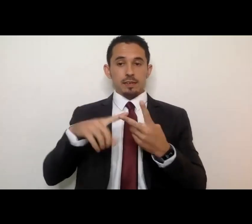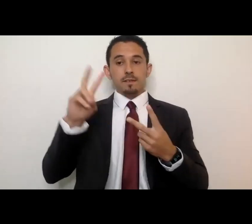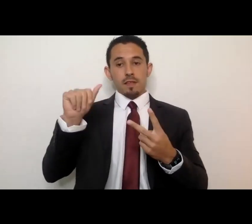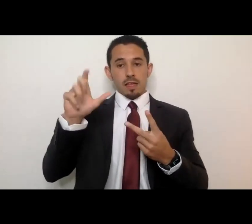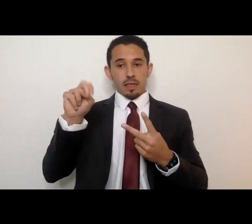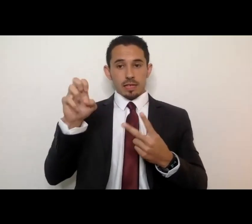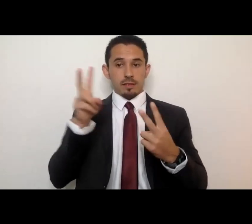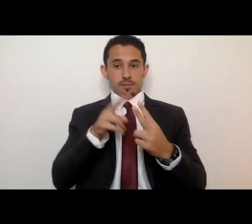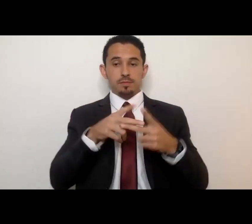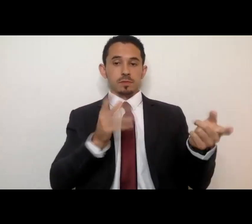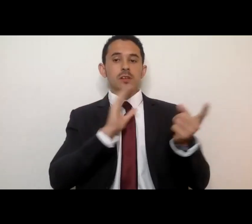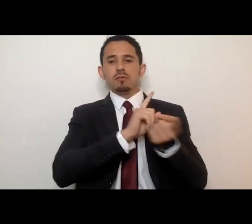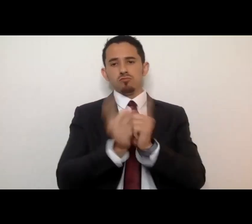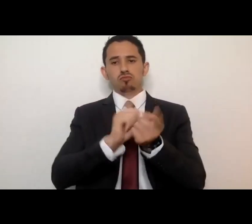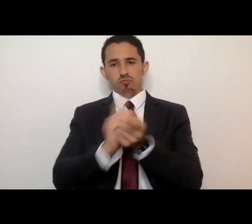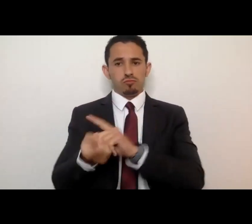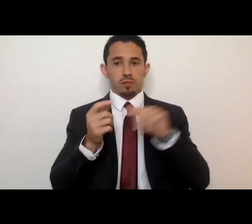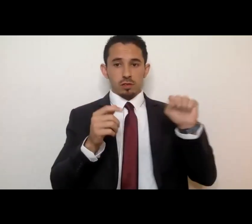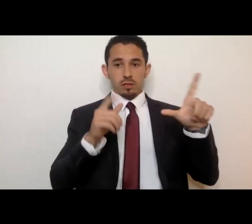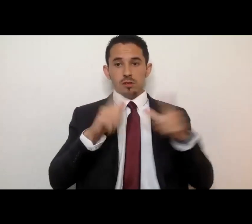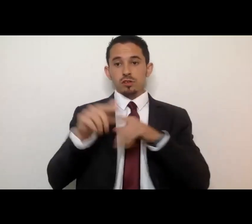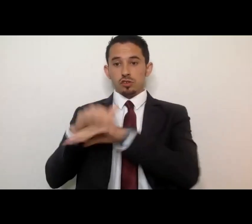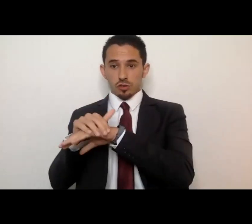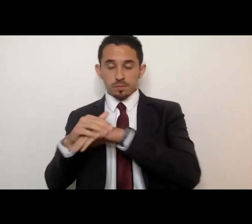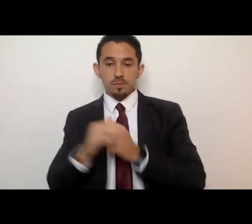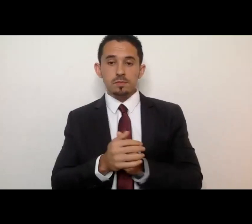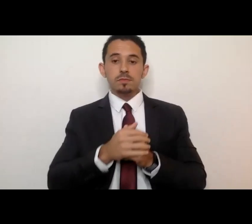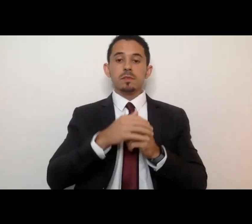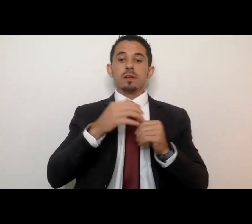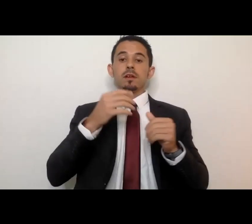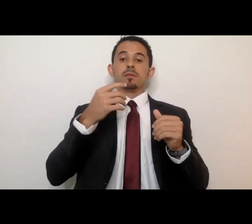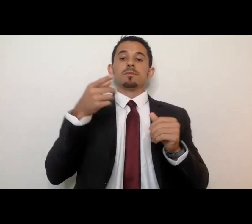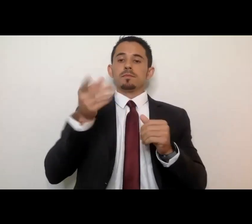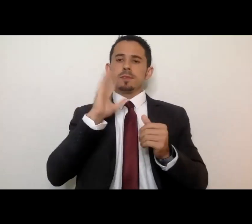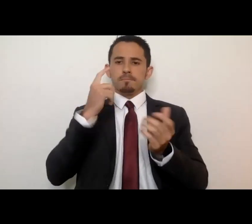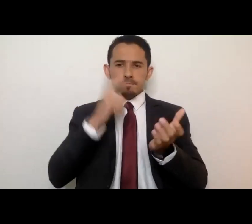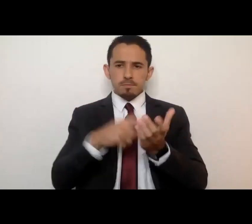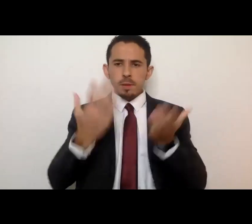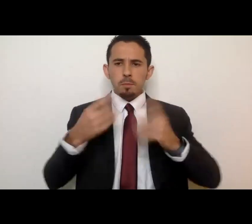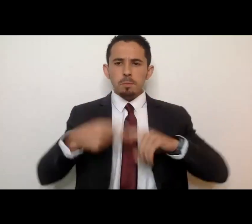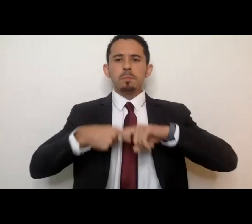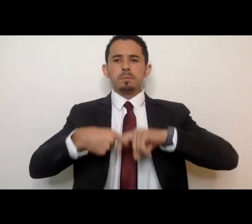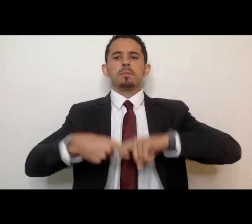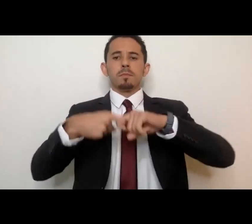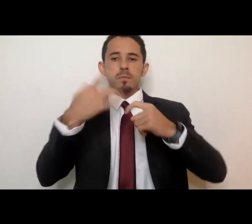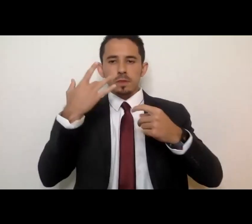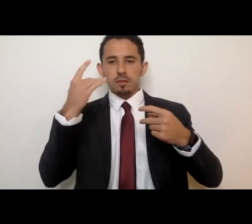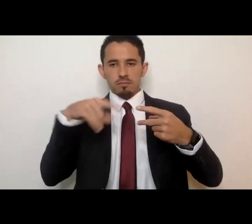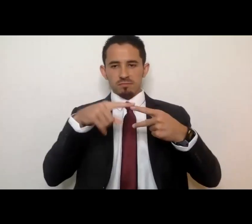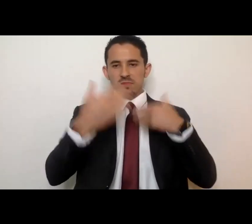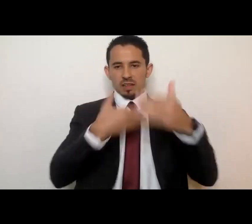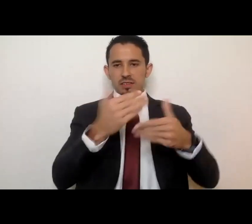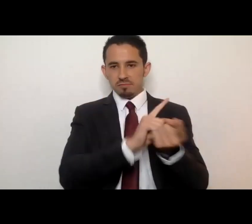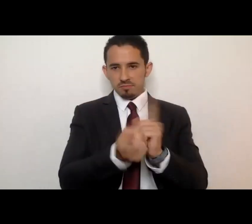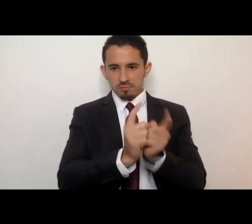me, Jacqueline and Valine, and they'll be interpreting for me from ASL to English. You might recognize